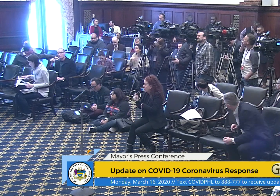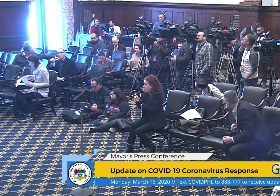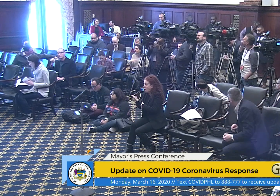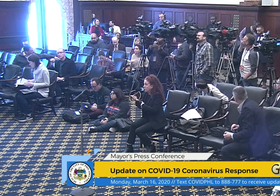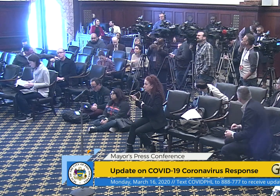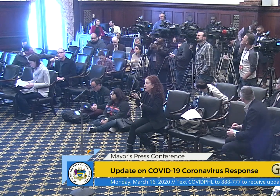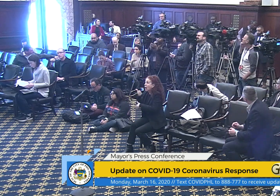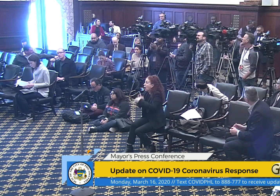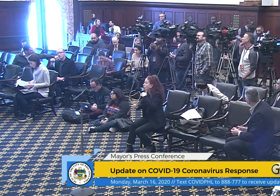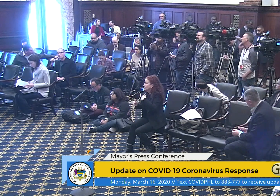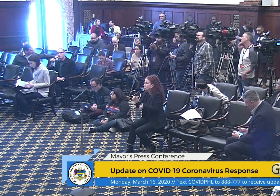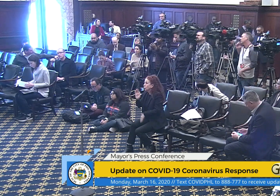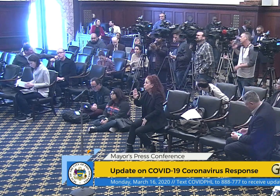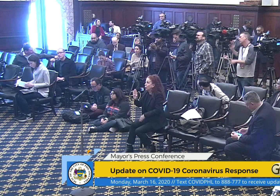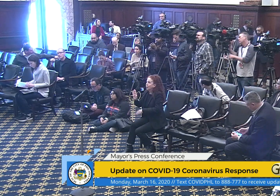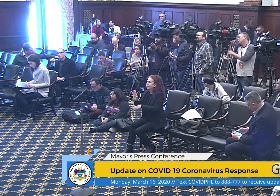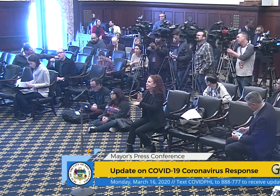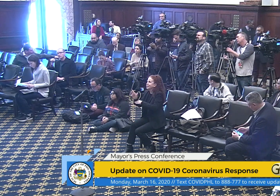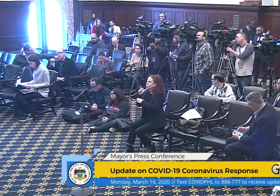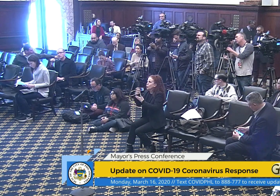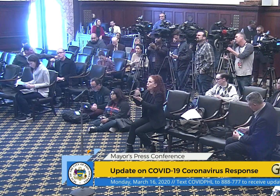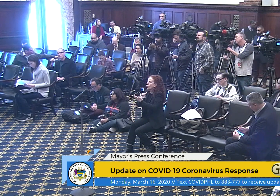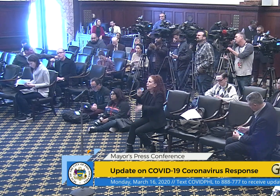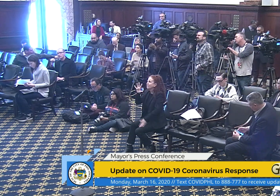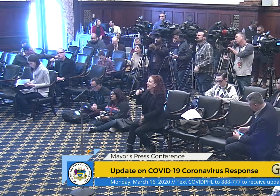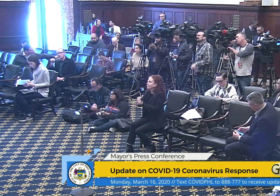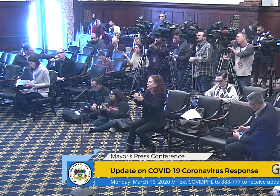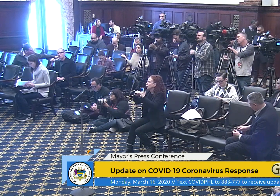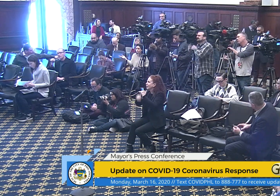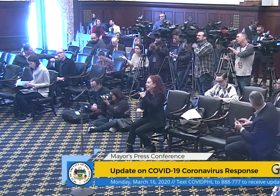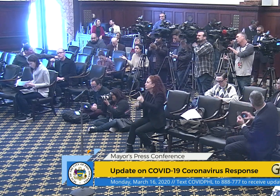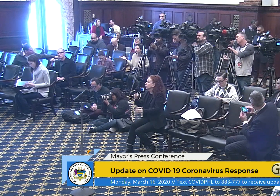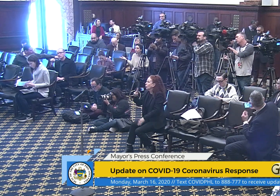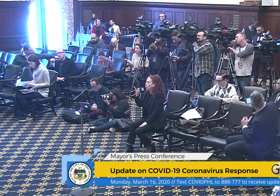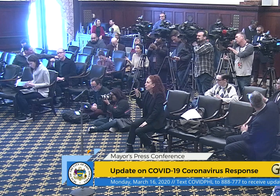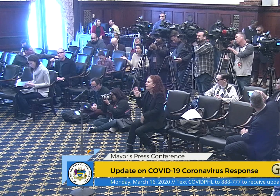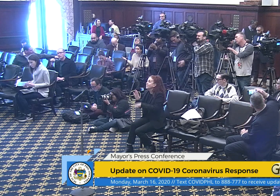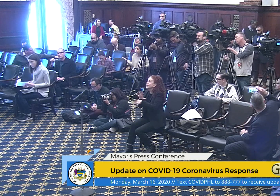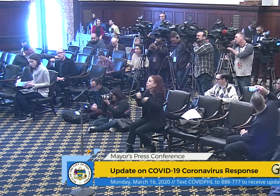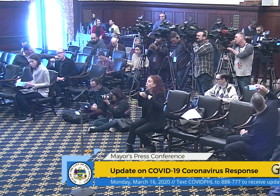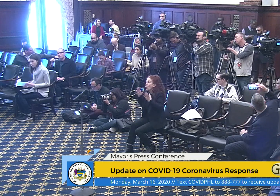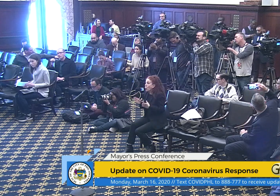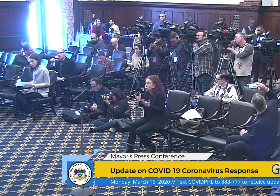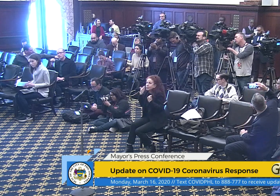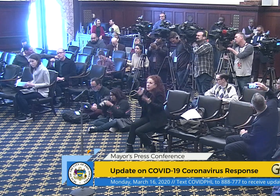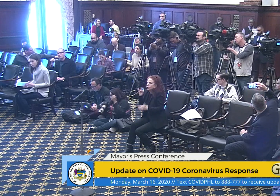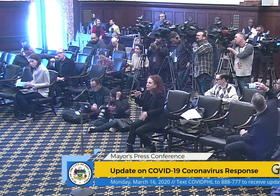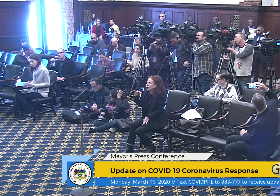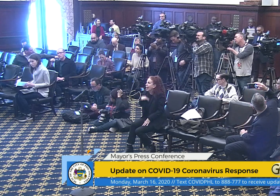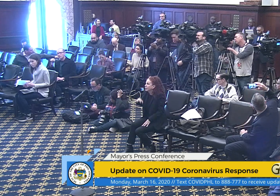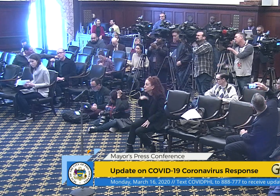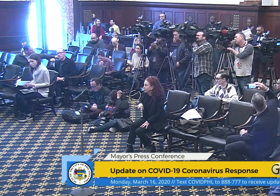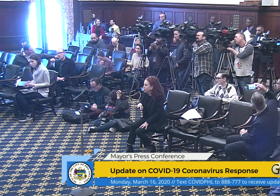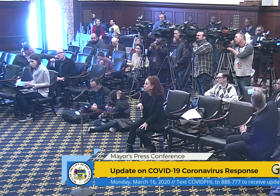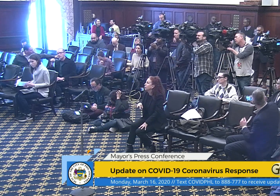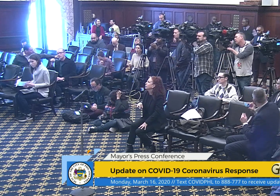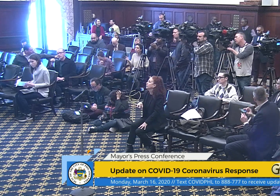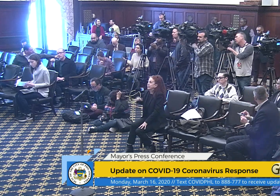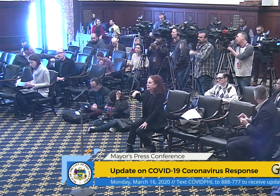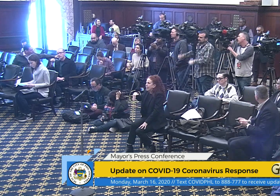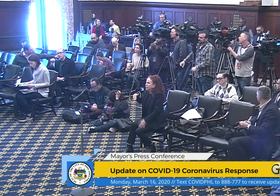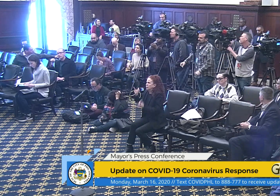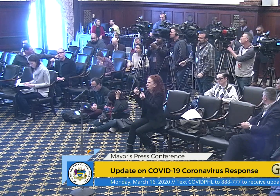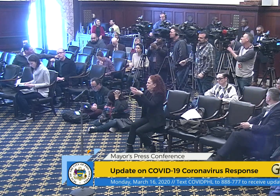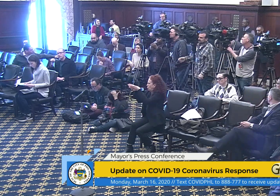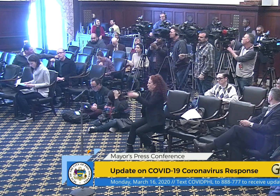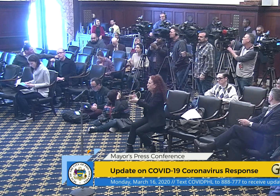not fall under the businesses that made $5 million or less category, or their business owner might not know they're eligible for the grants or loans quite yet, what